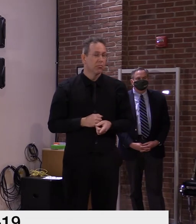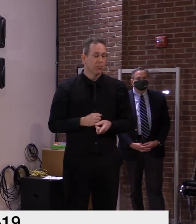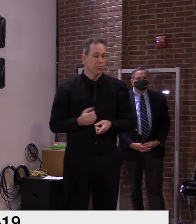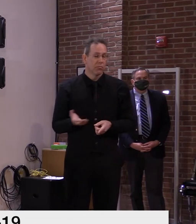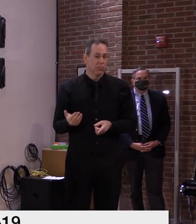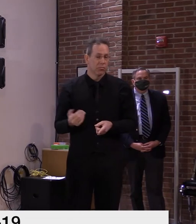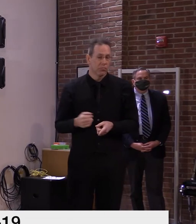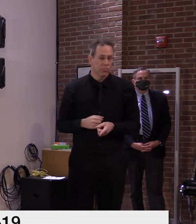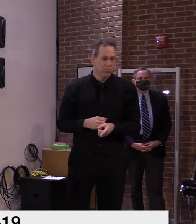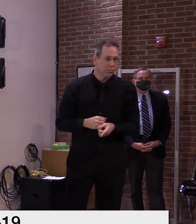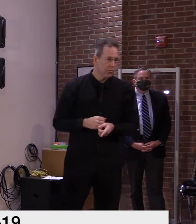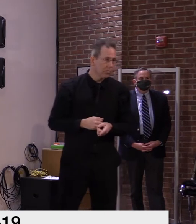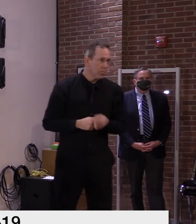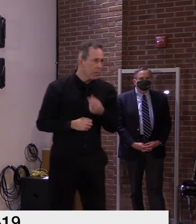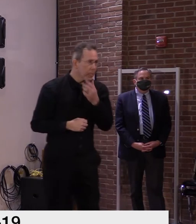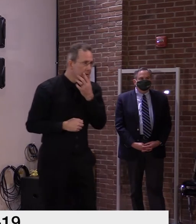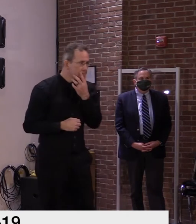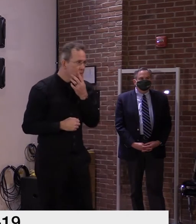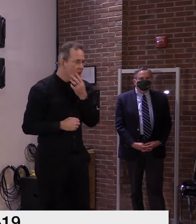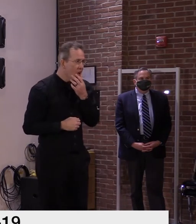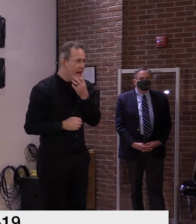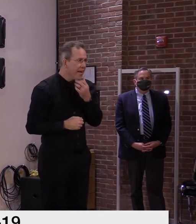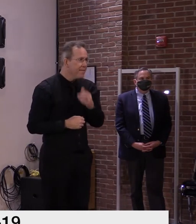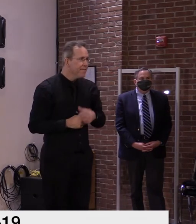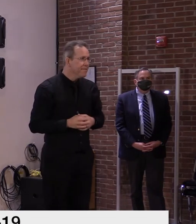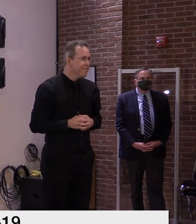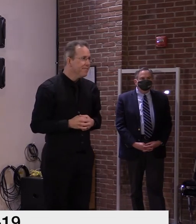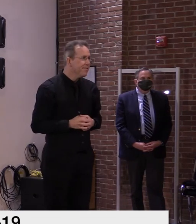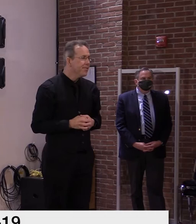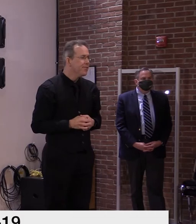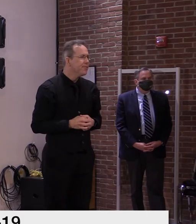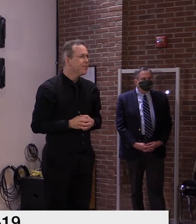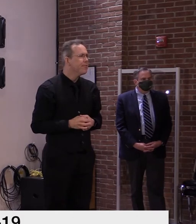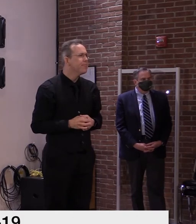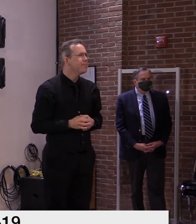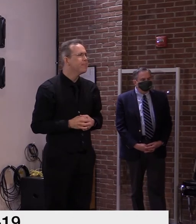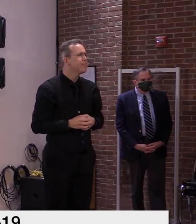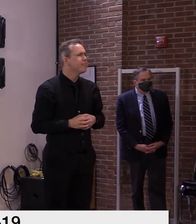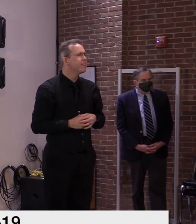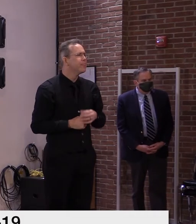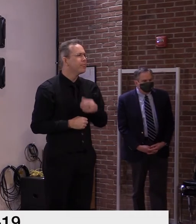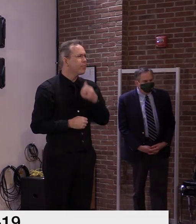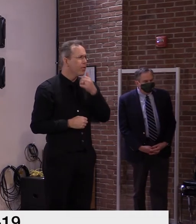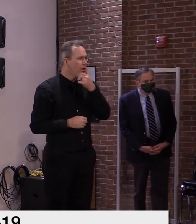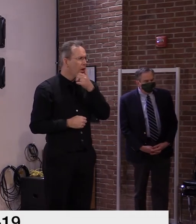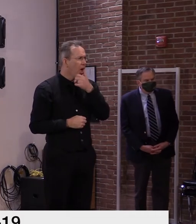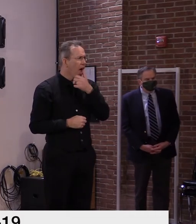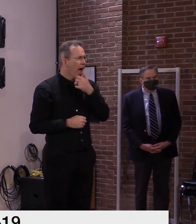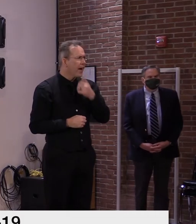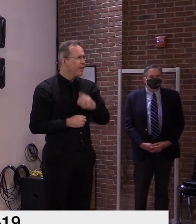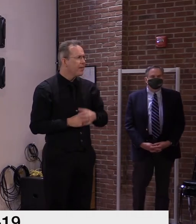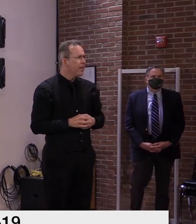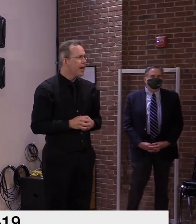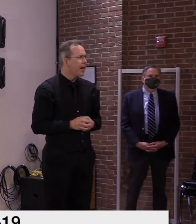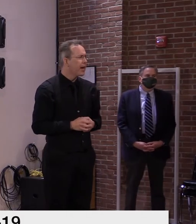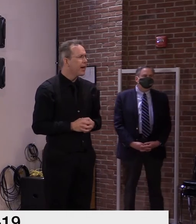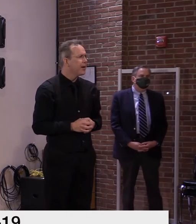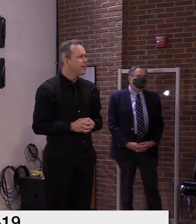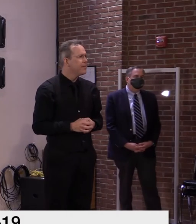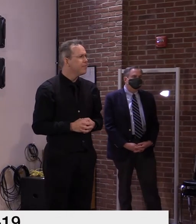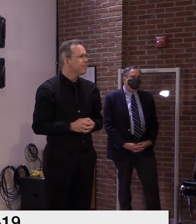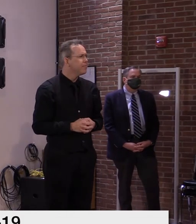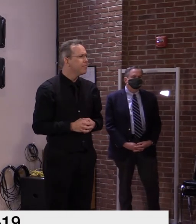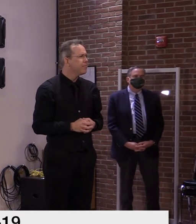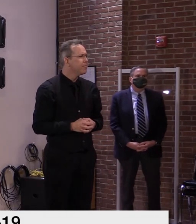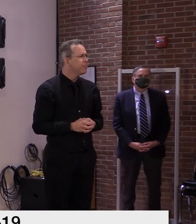Yeah, Dr. Levine, my question was actually about rumors that other states like Texas are considering lifting their mask mandate, and you talked about how important